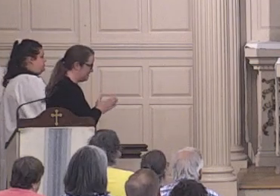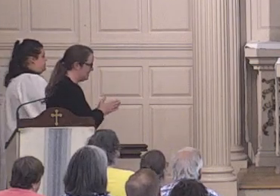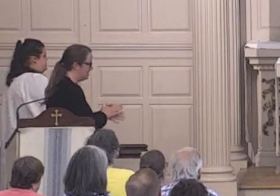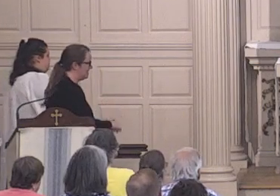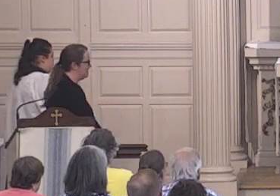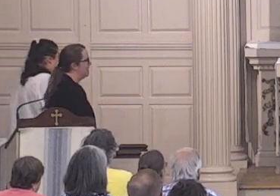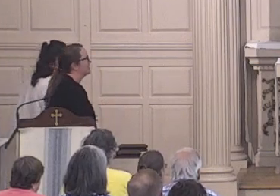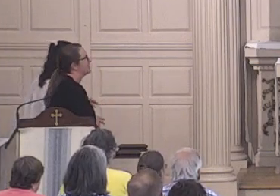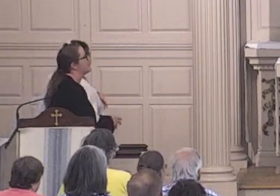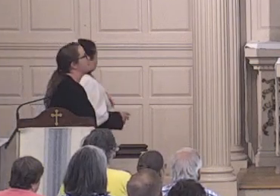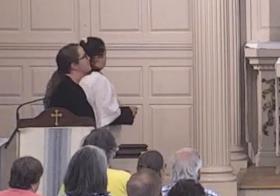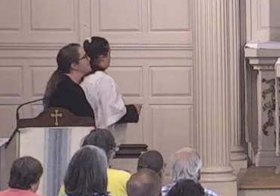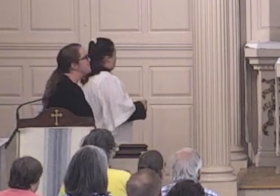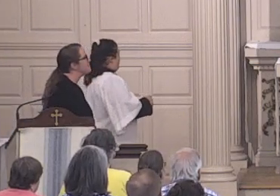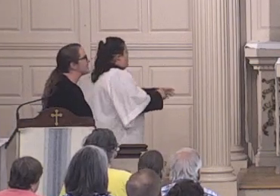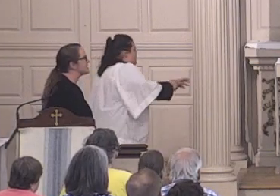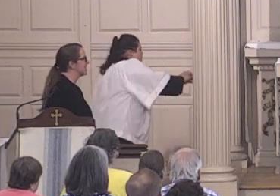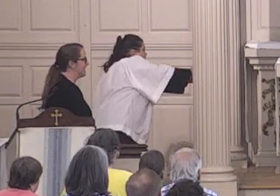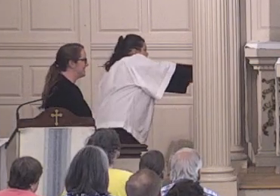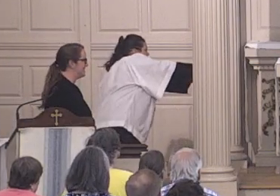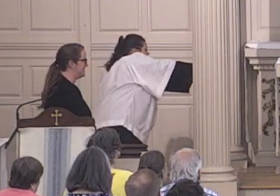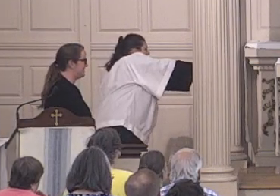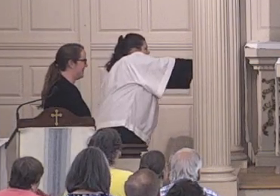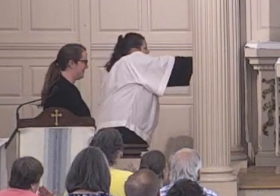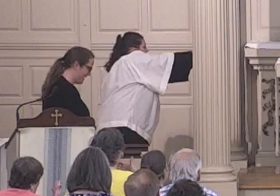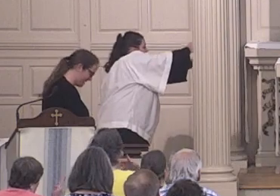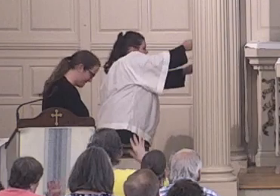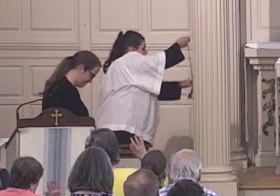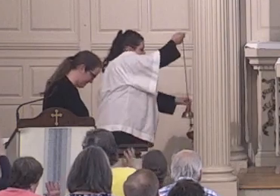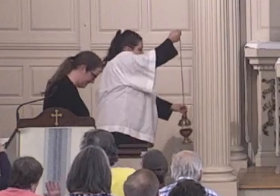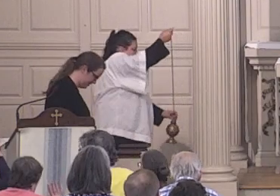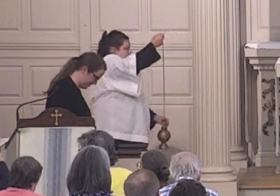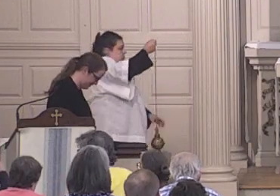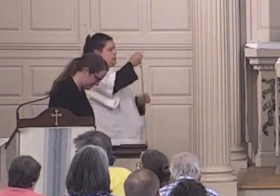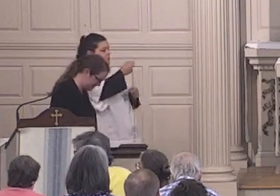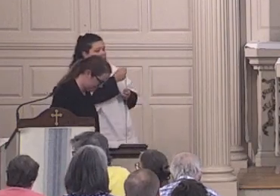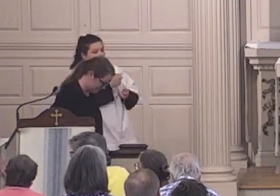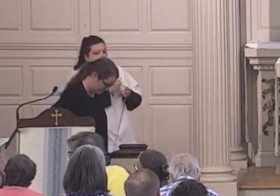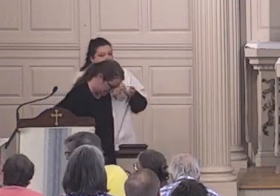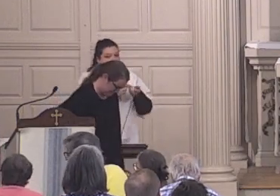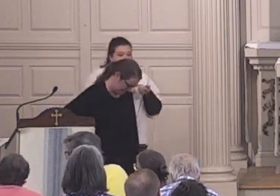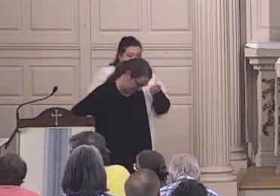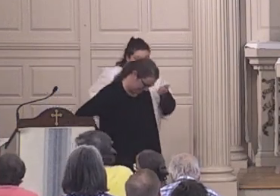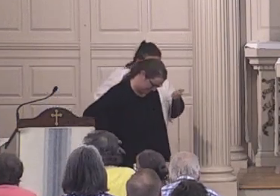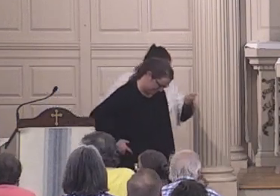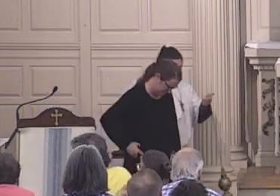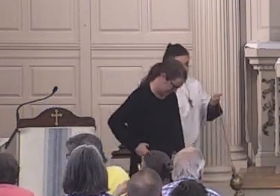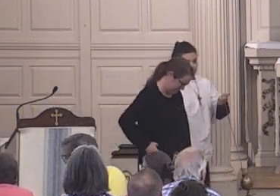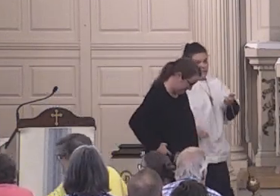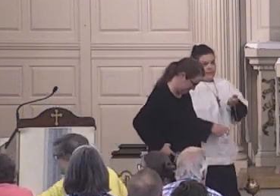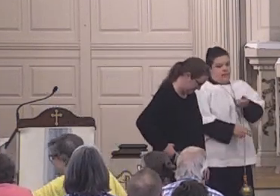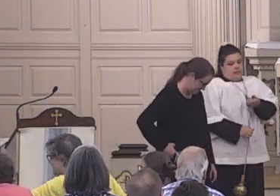Amen. Go forth, the Mass is ended. Thanks be to God.